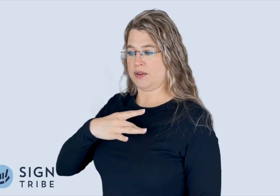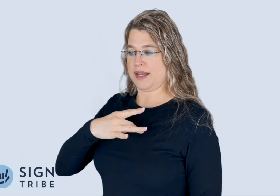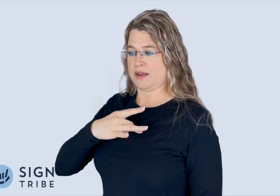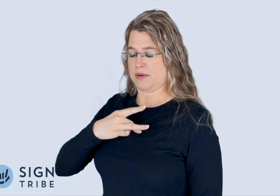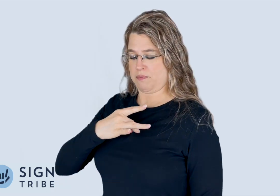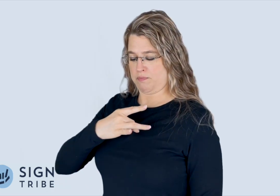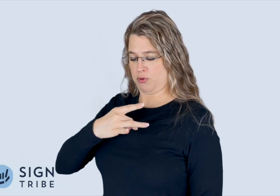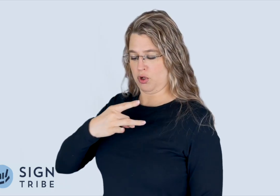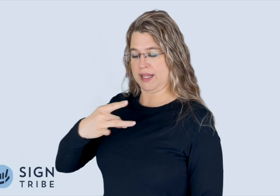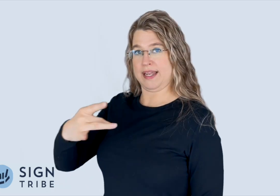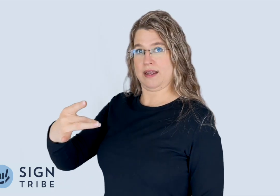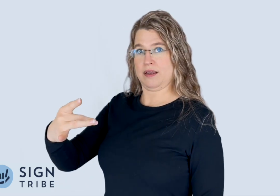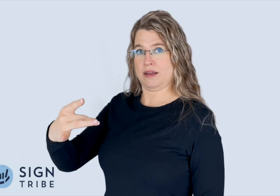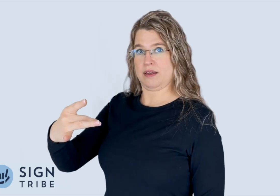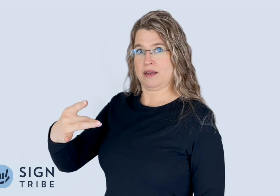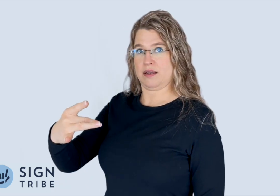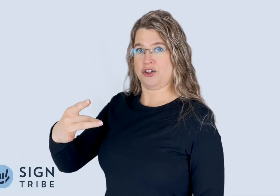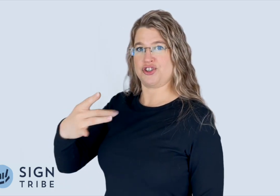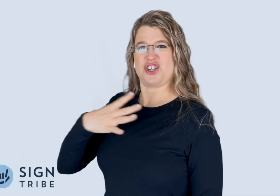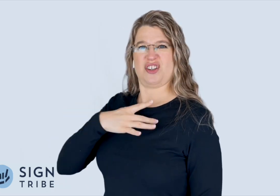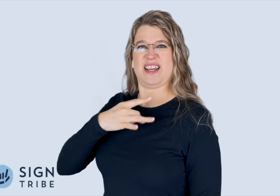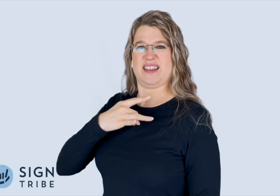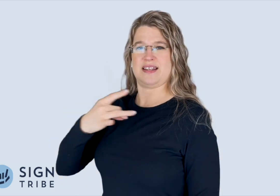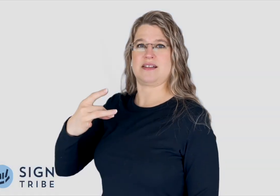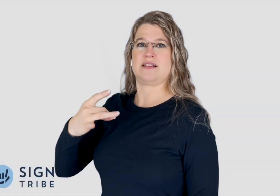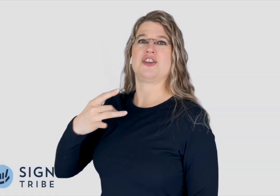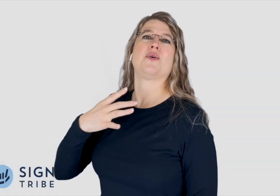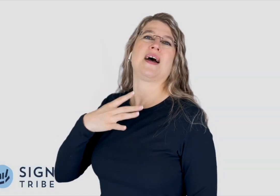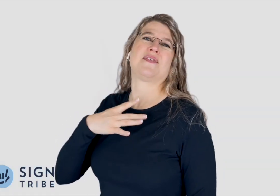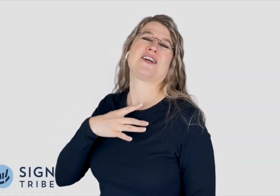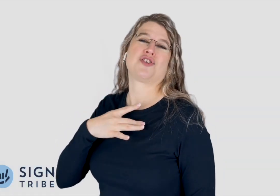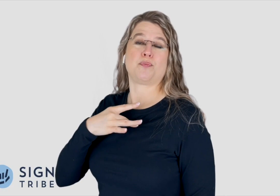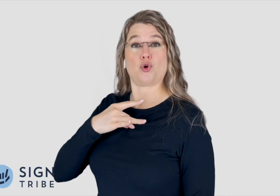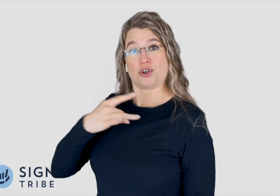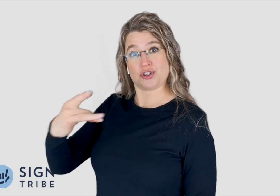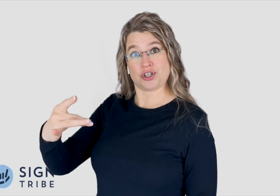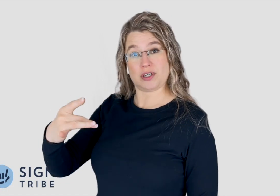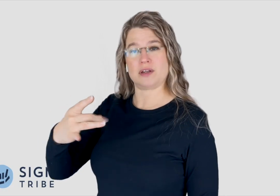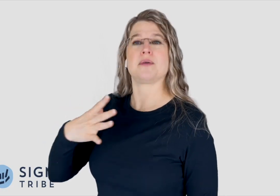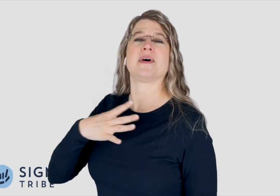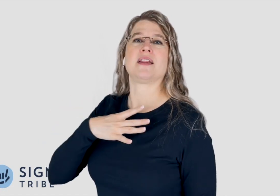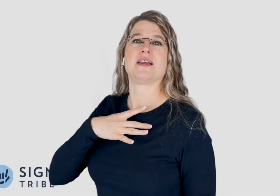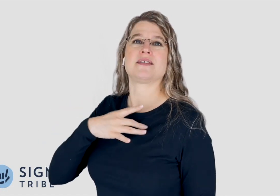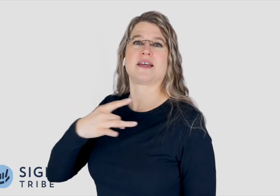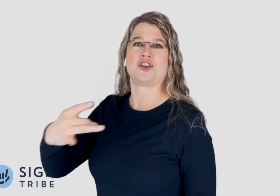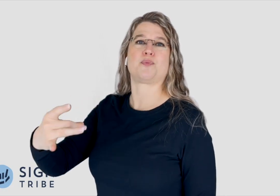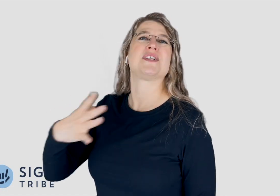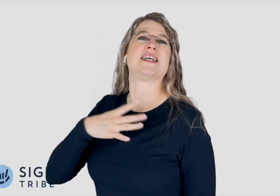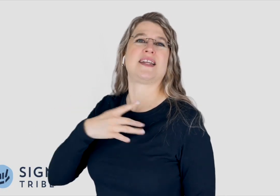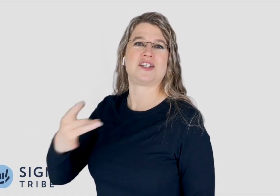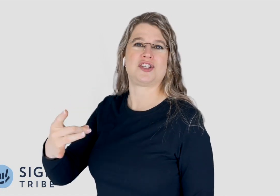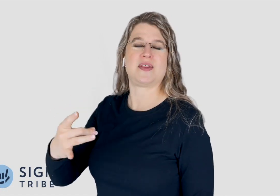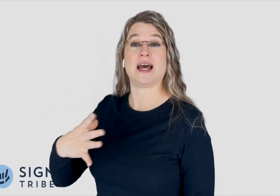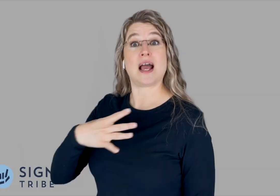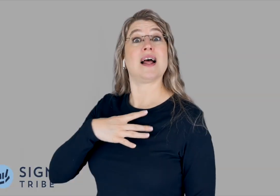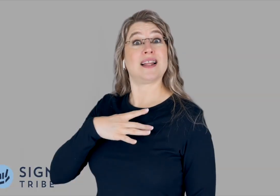like pulling your shirt like this. You don't have to actually pull your shirt, but it's like you're pretending to do that.